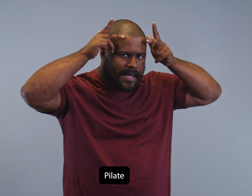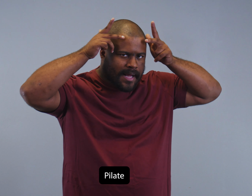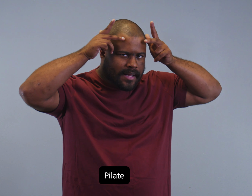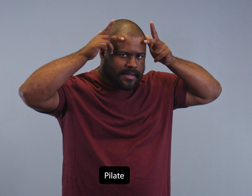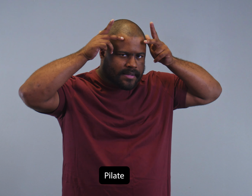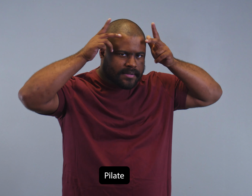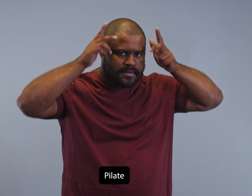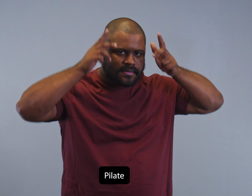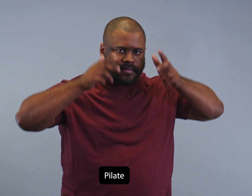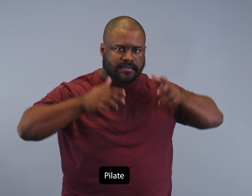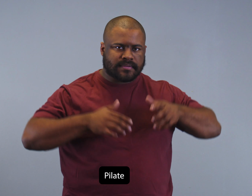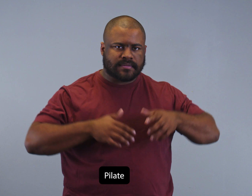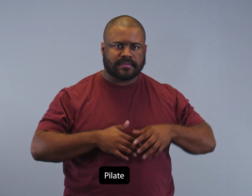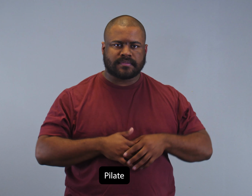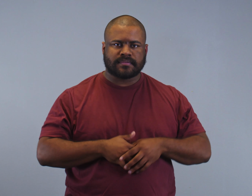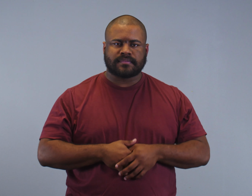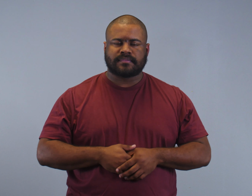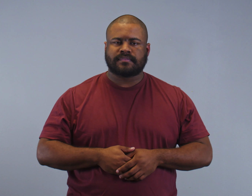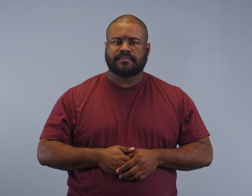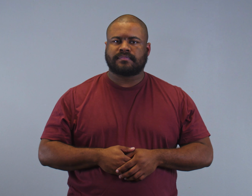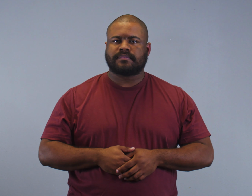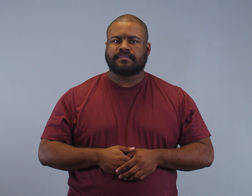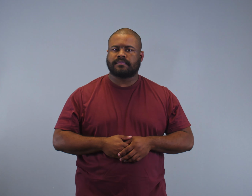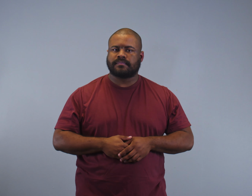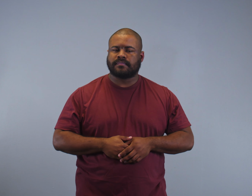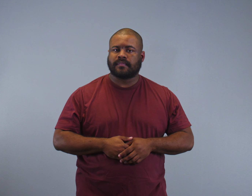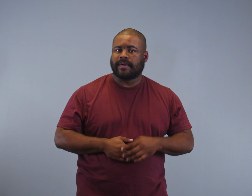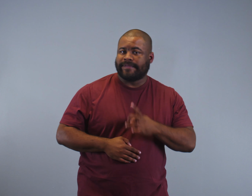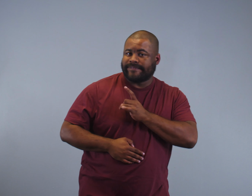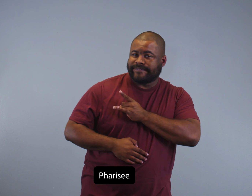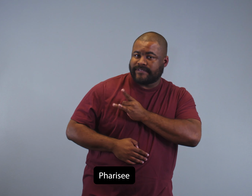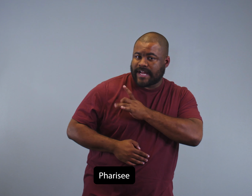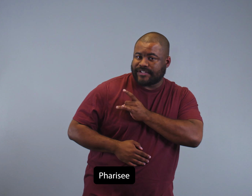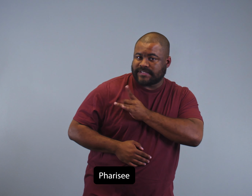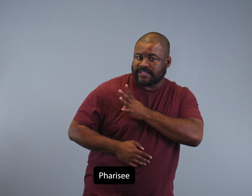pharisee,